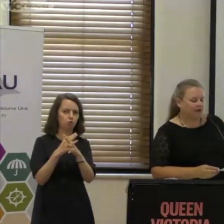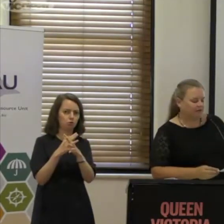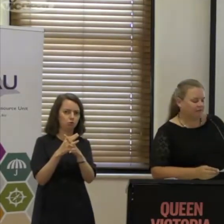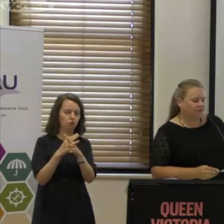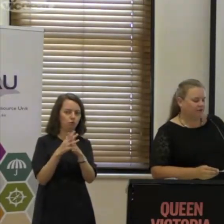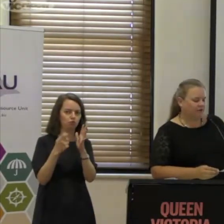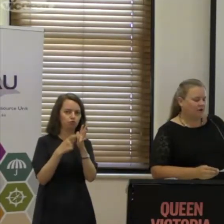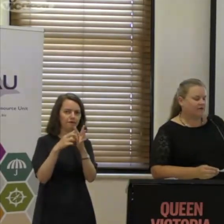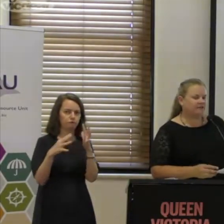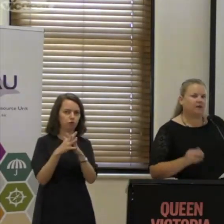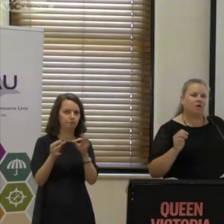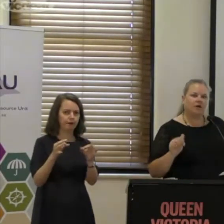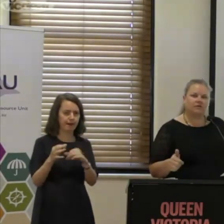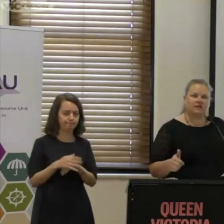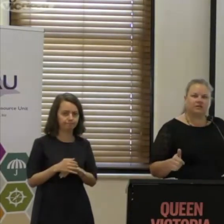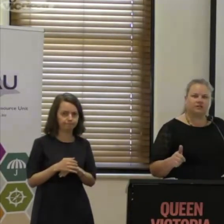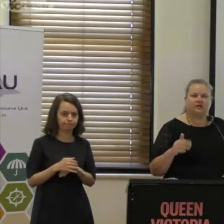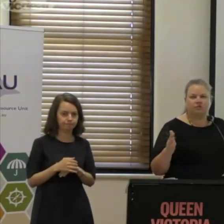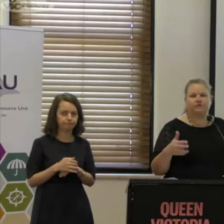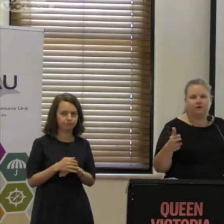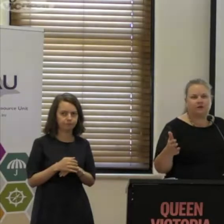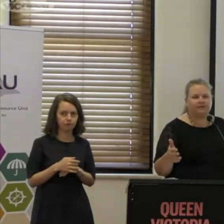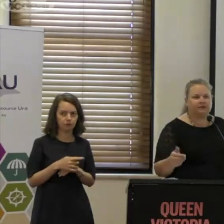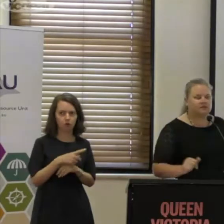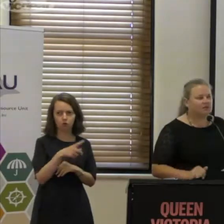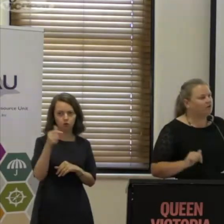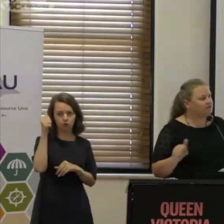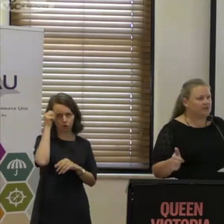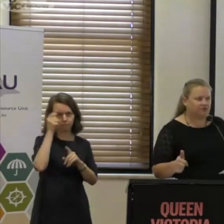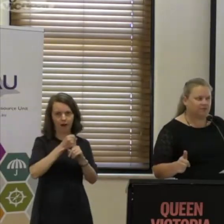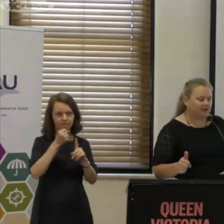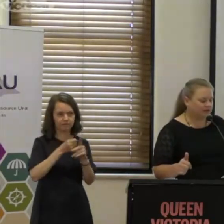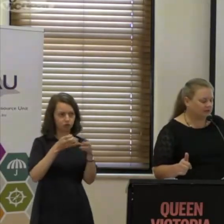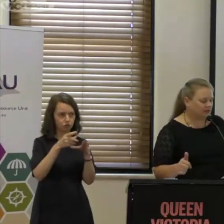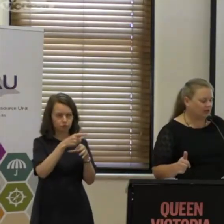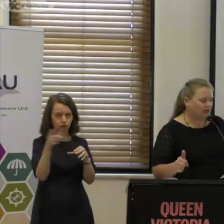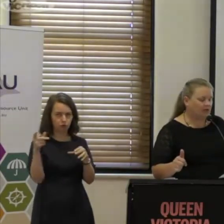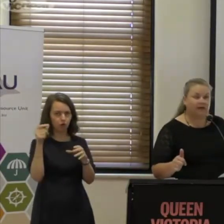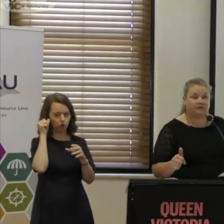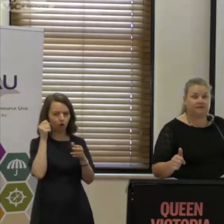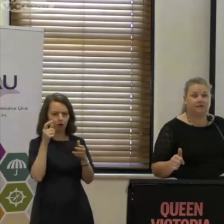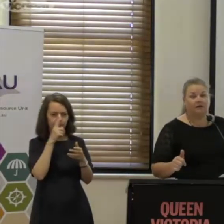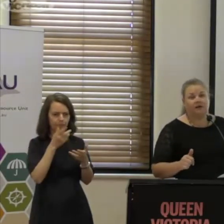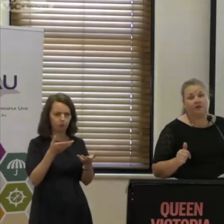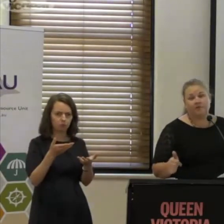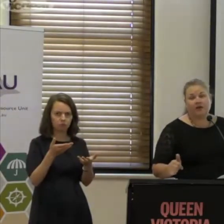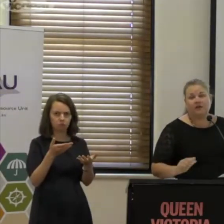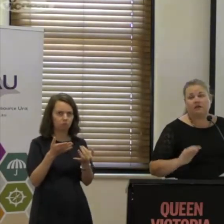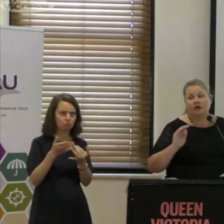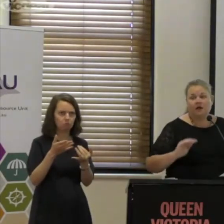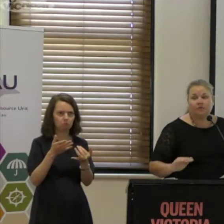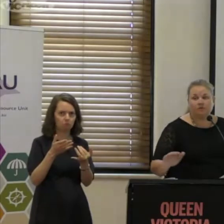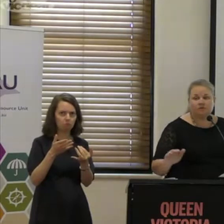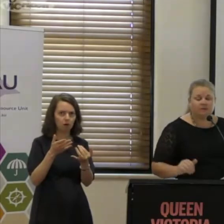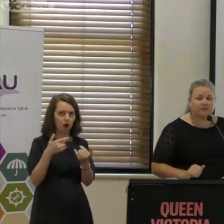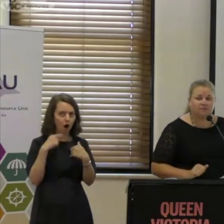we have, there's been a lot of discussion, and you would find in advocacy, a lot of discussion about access, can people get in,